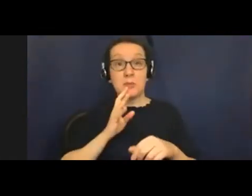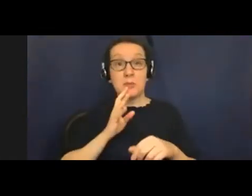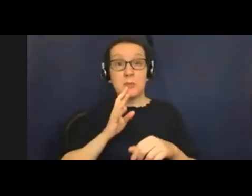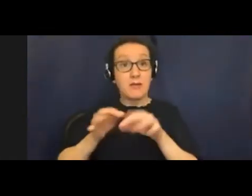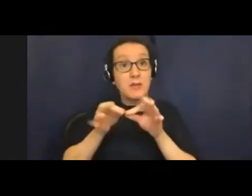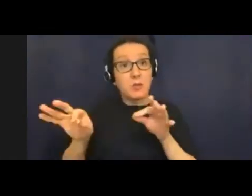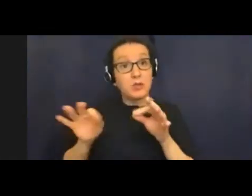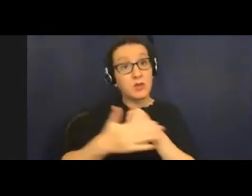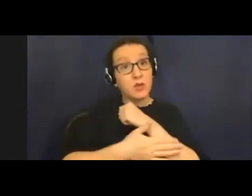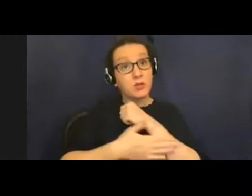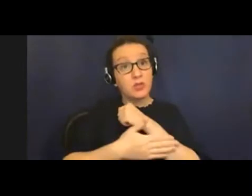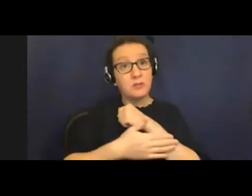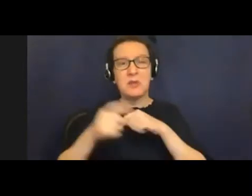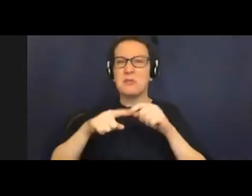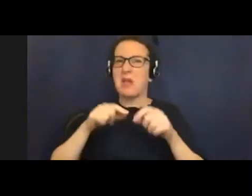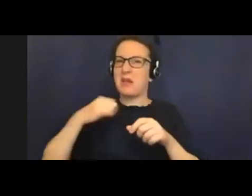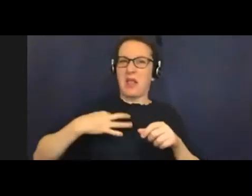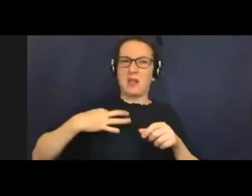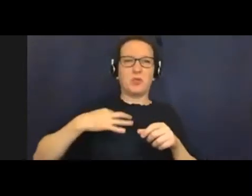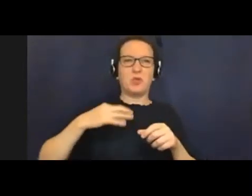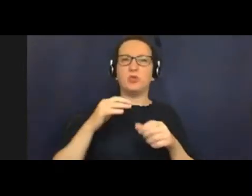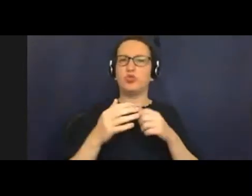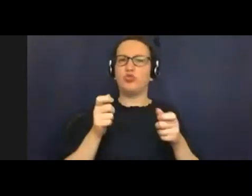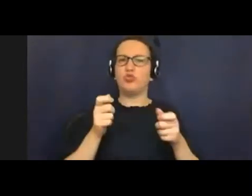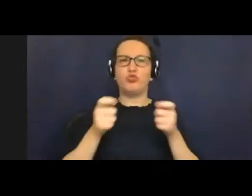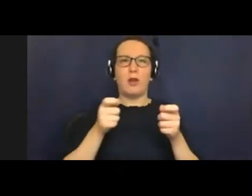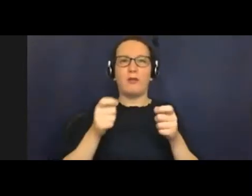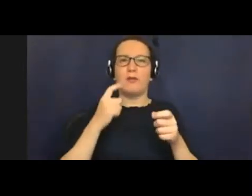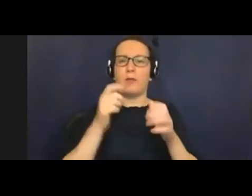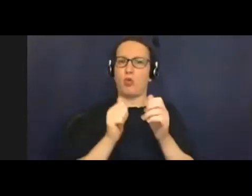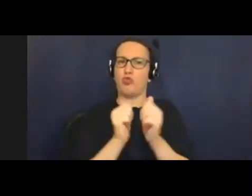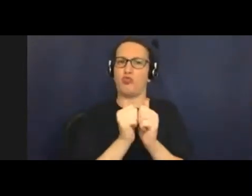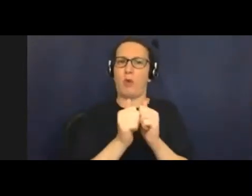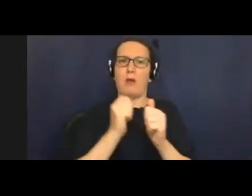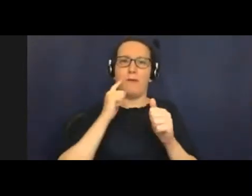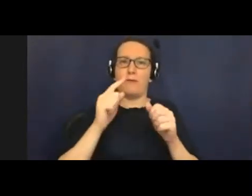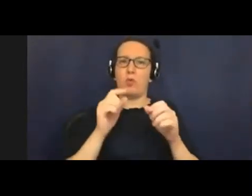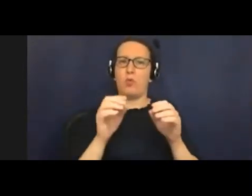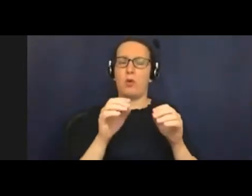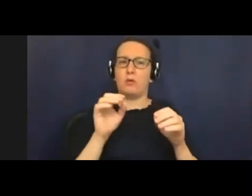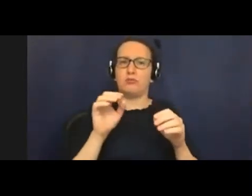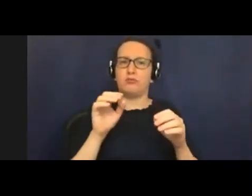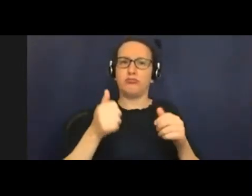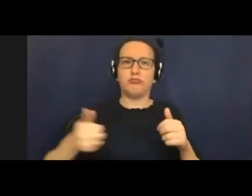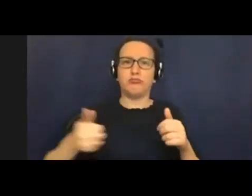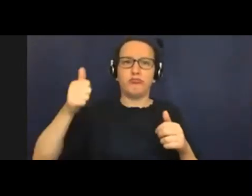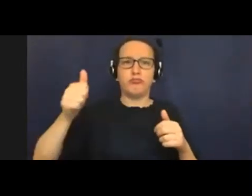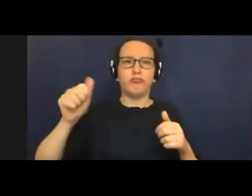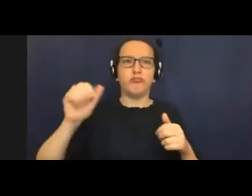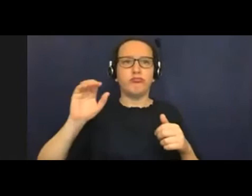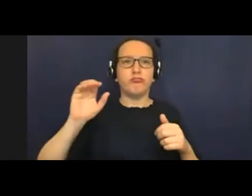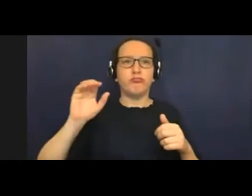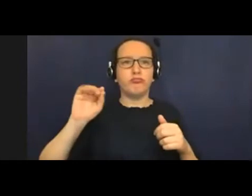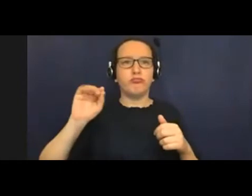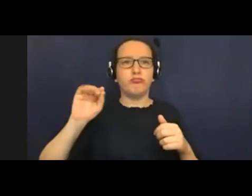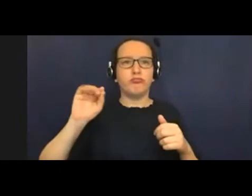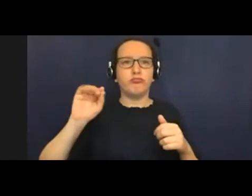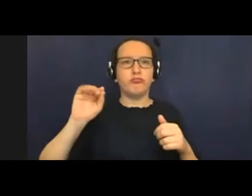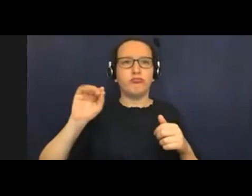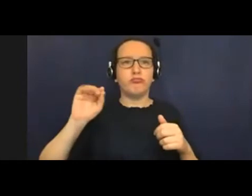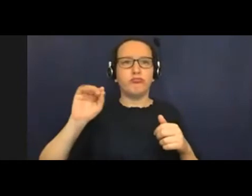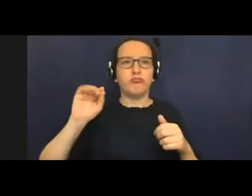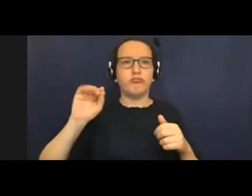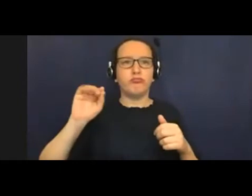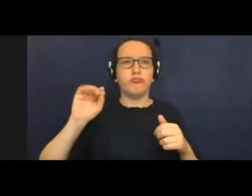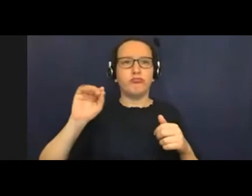And in many contexts, that doesn't include the native sign language in the country. So these legal barriers are really a huge issue